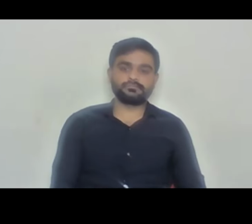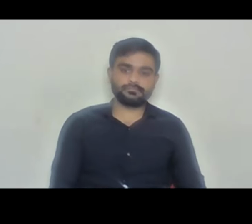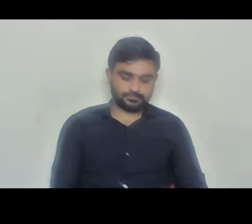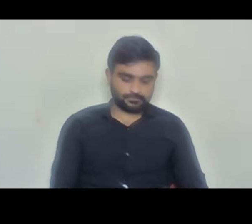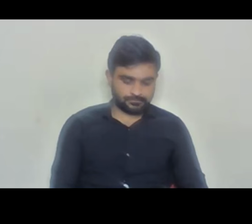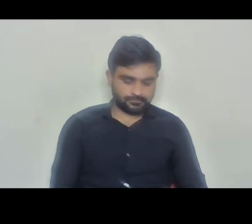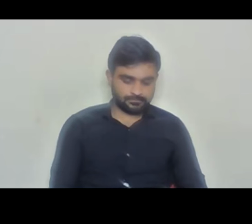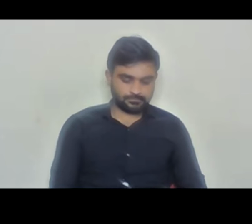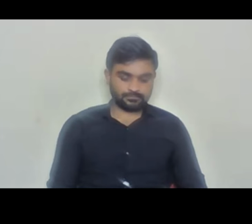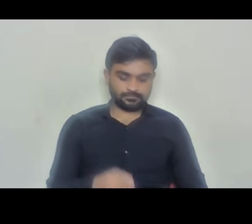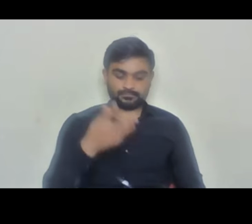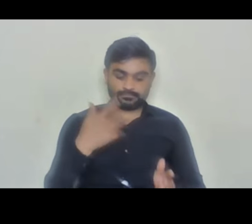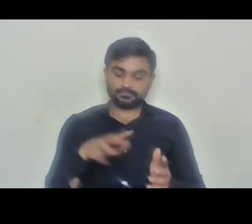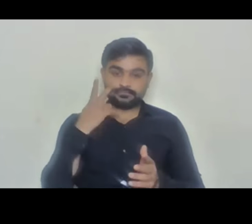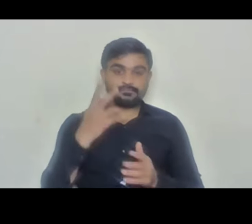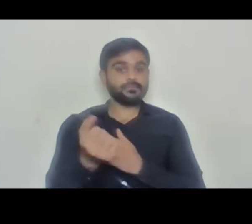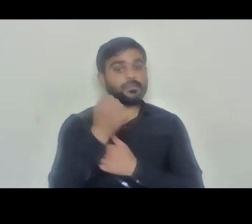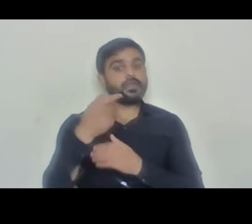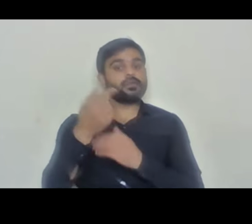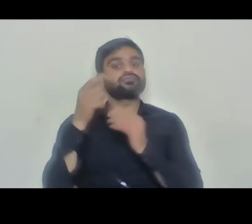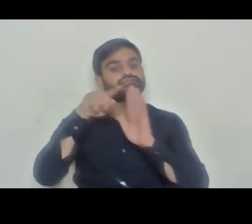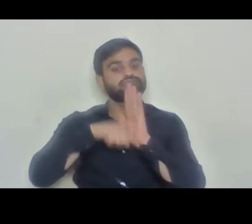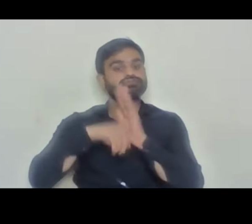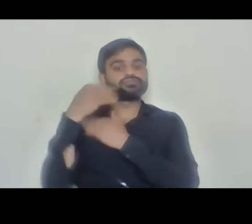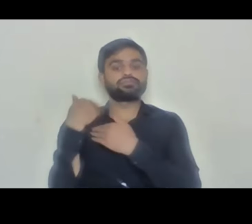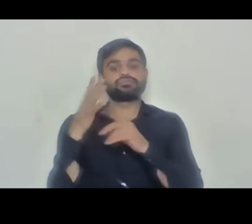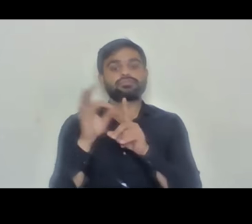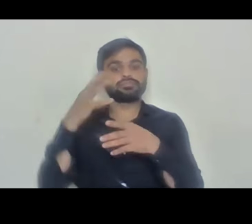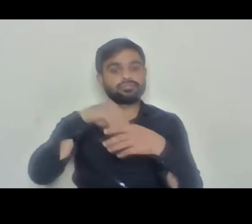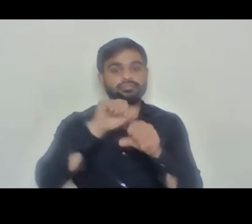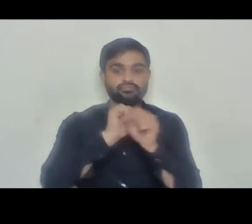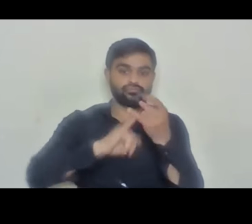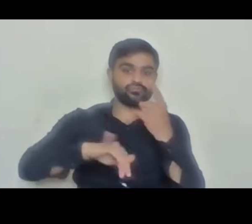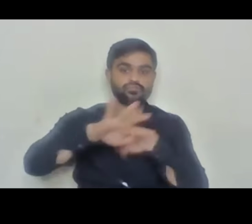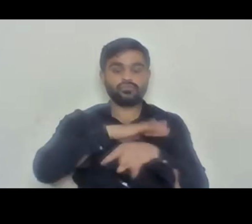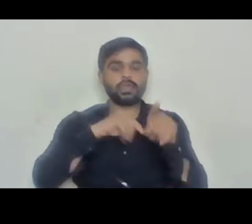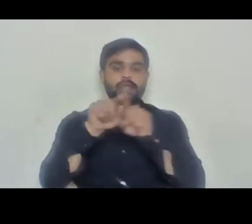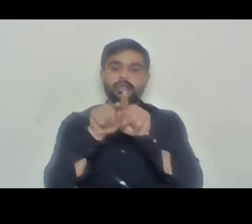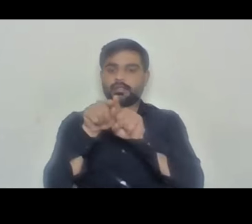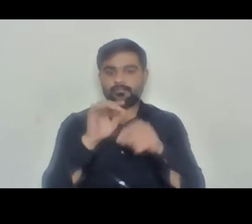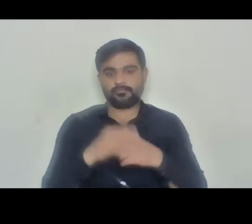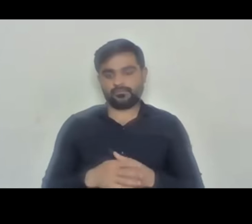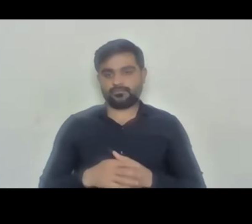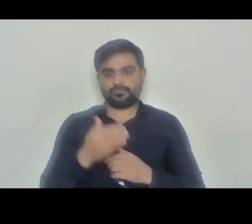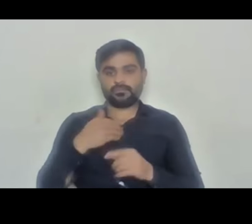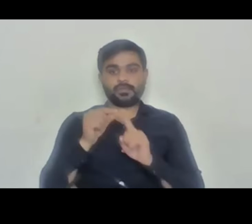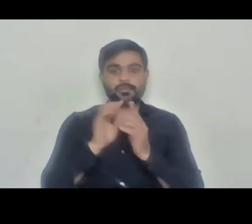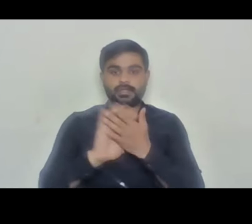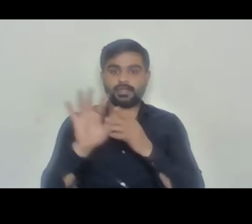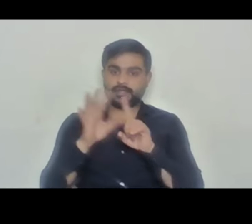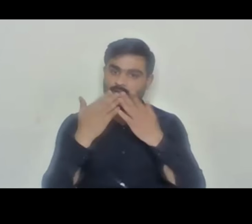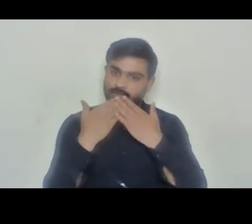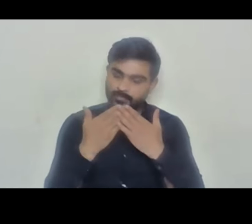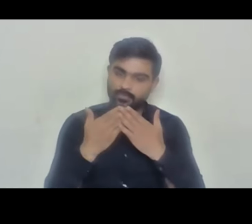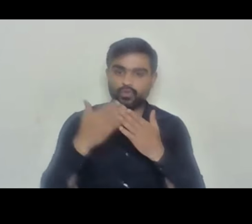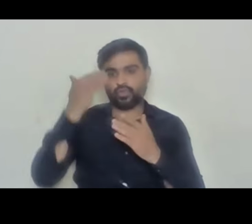And then you have ethical responsibilities towards the larger society. For example, okay, as a PhD scholar, there is obviously